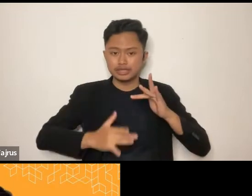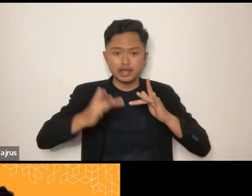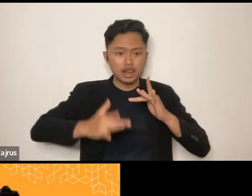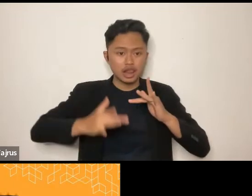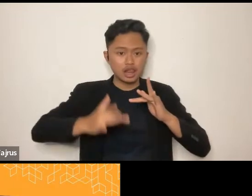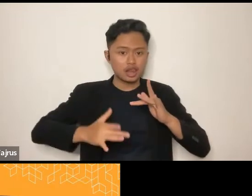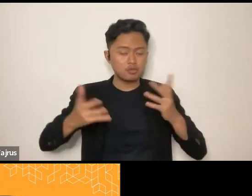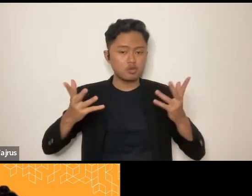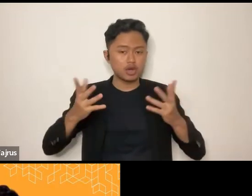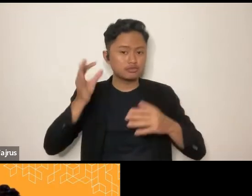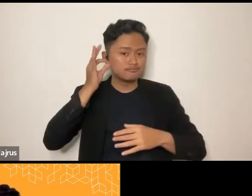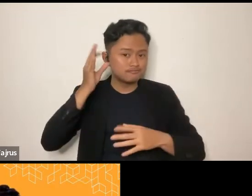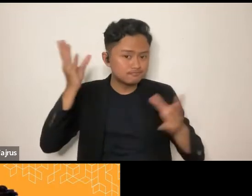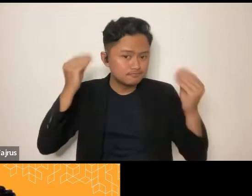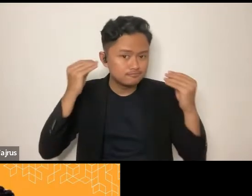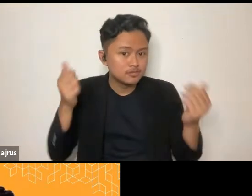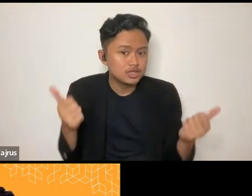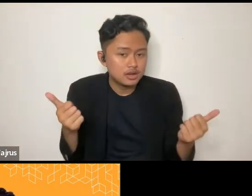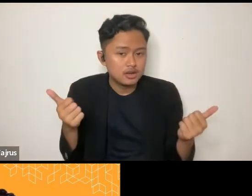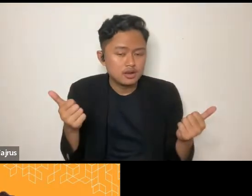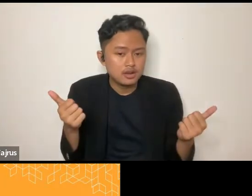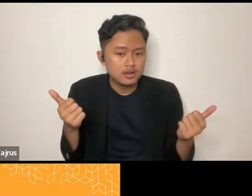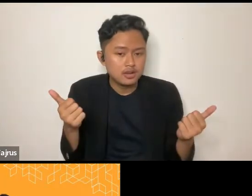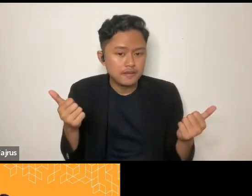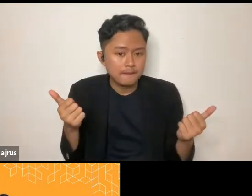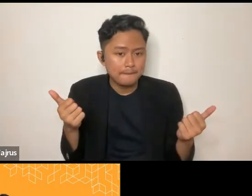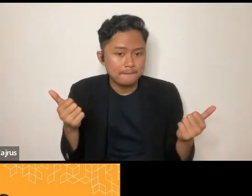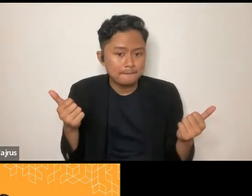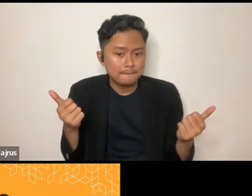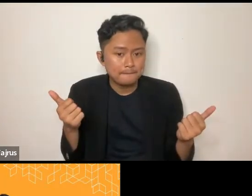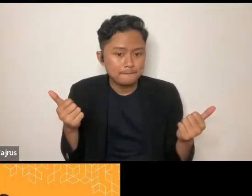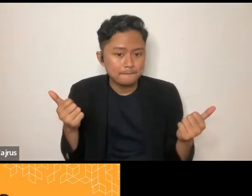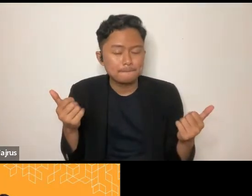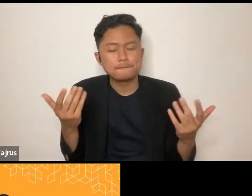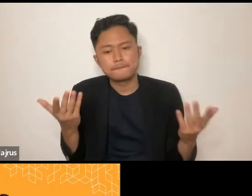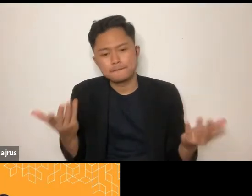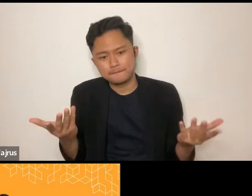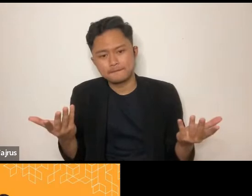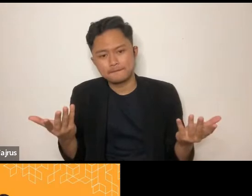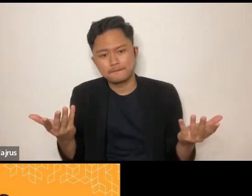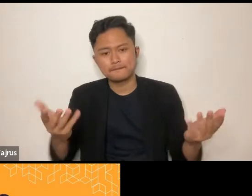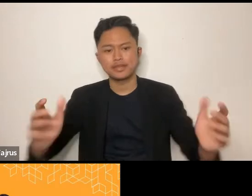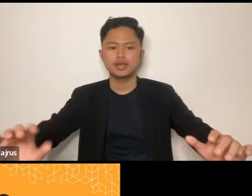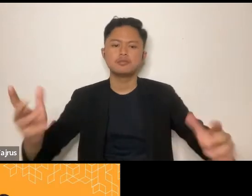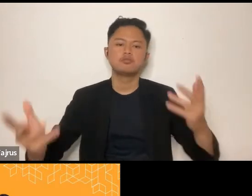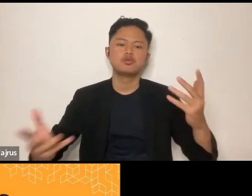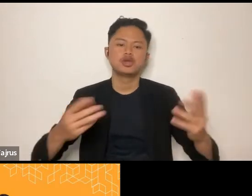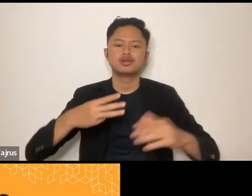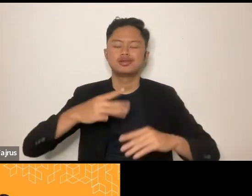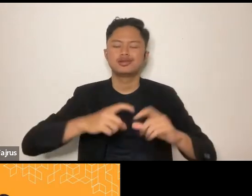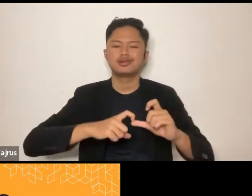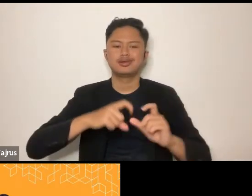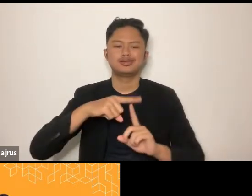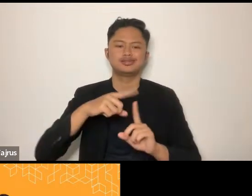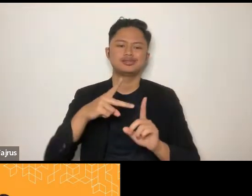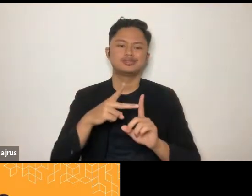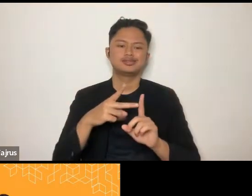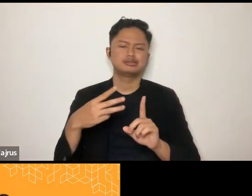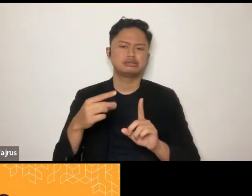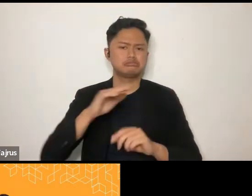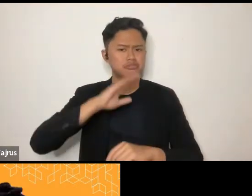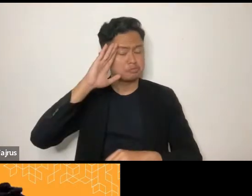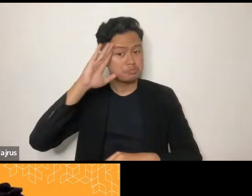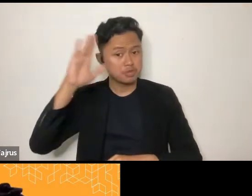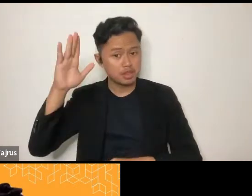Can you hear me now? Okay, I think Kaiser is having. Yes, can you hear